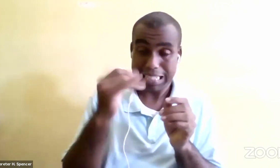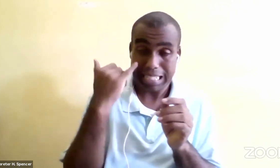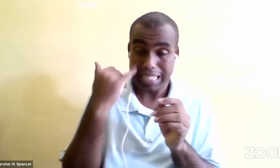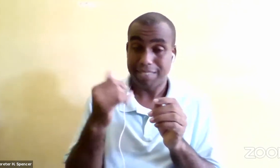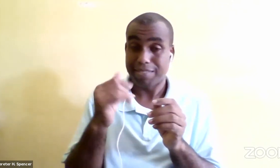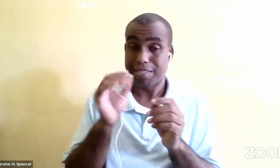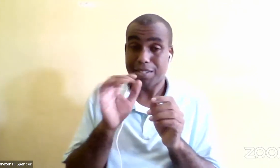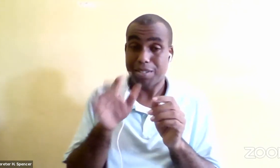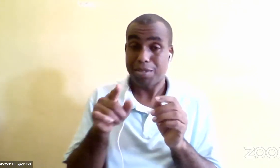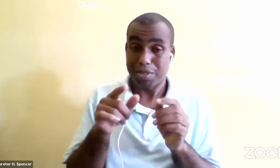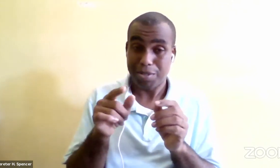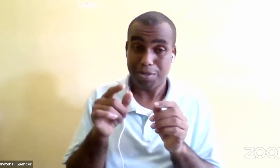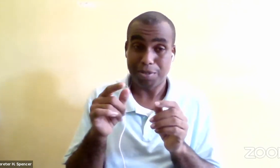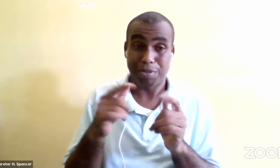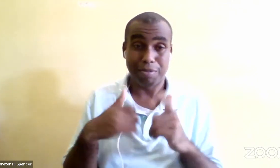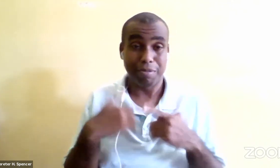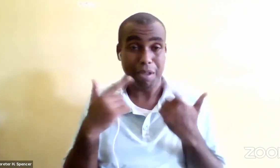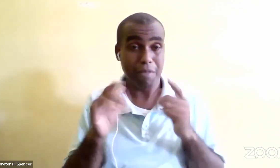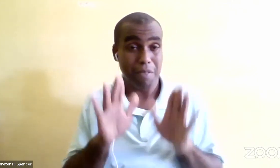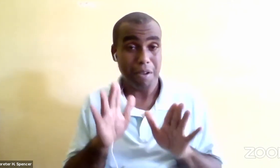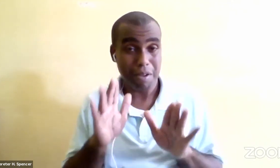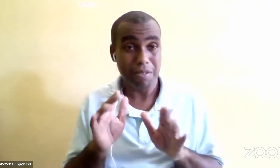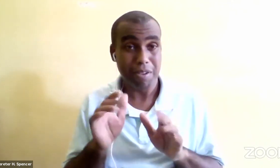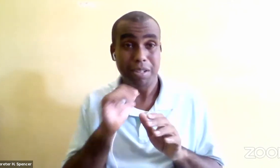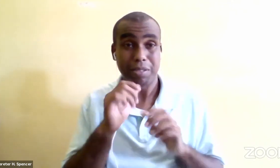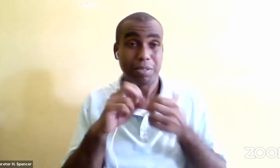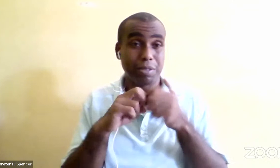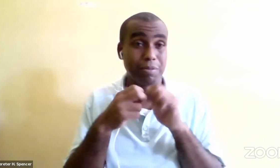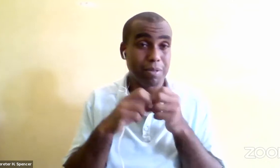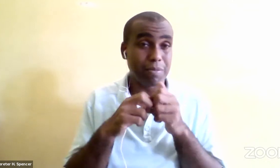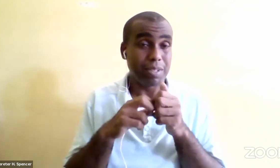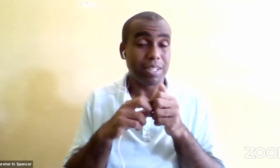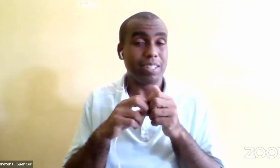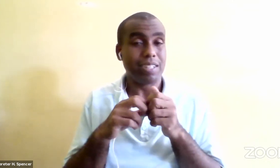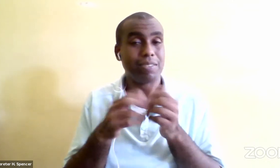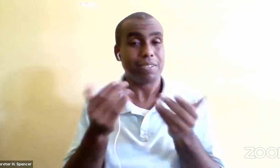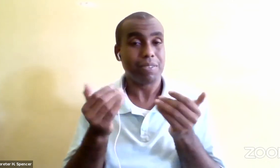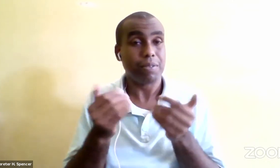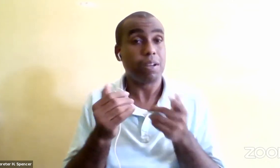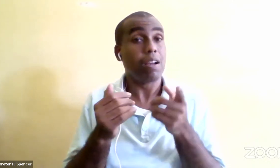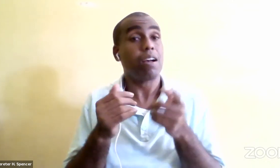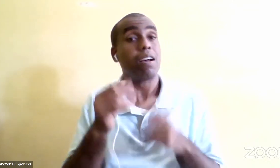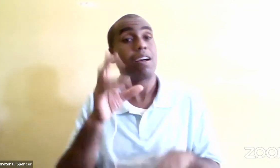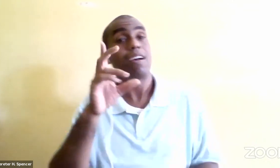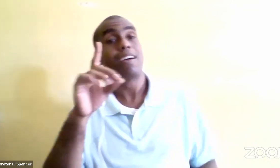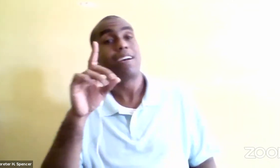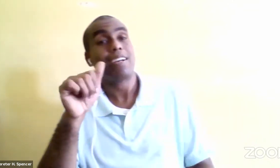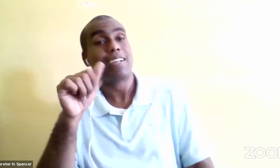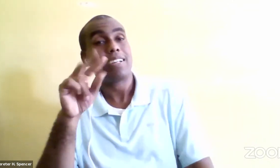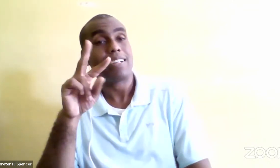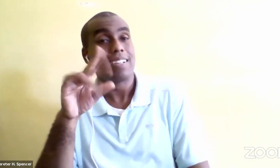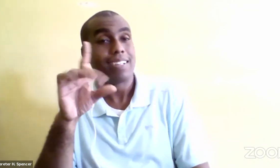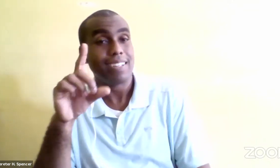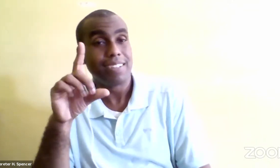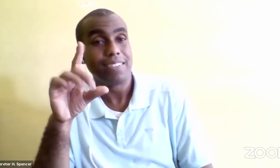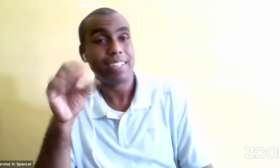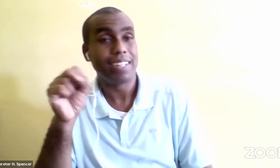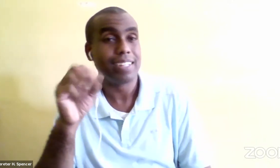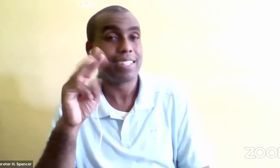anybody to show of hands, not challenged? Oh, David Smith. Great, David. We can talk. I can give you some